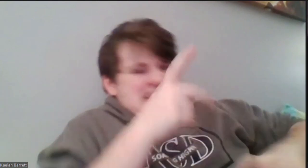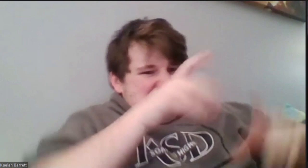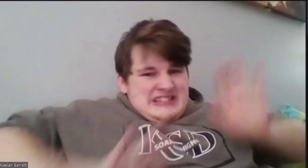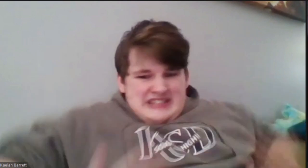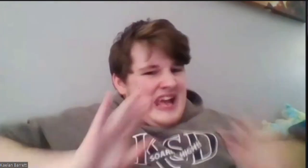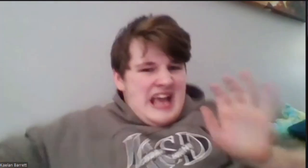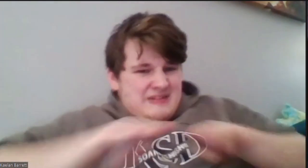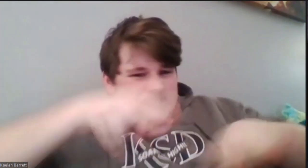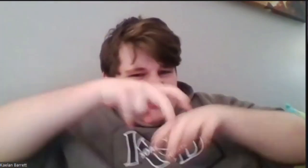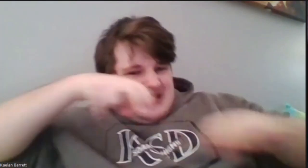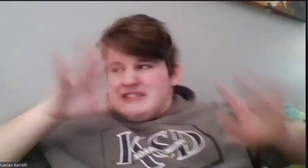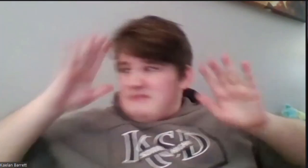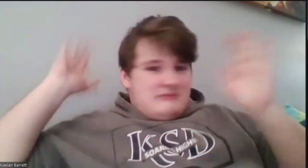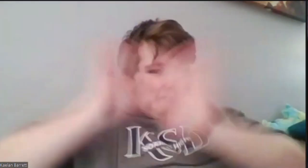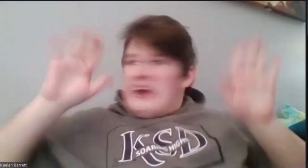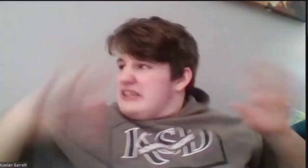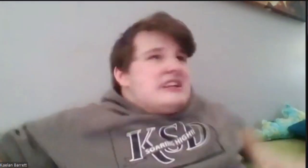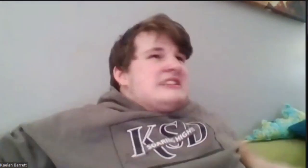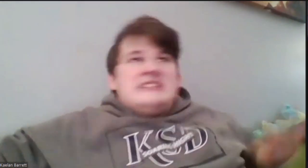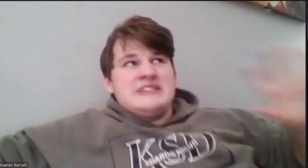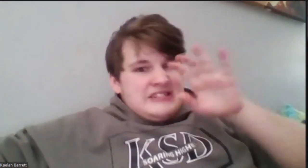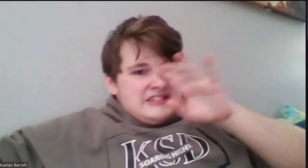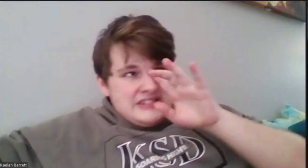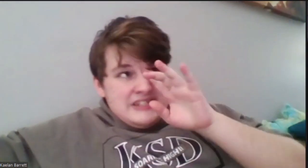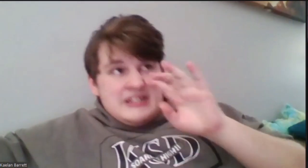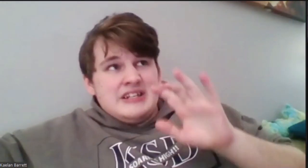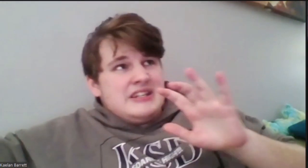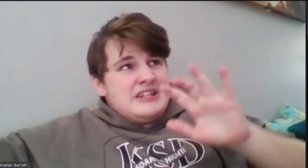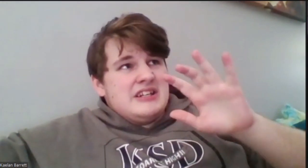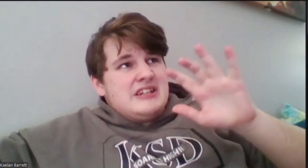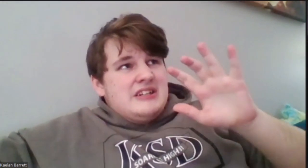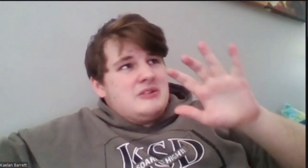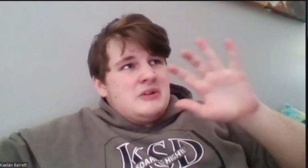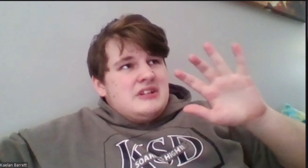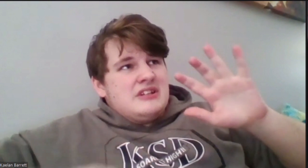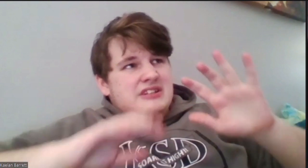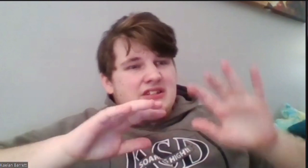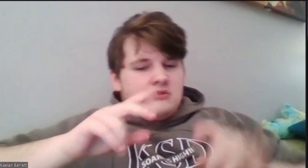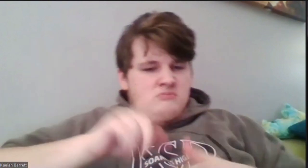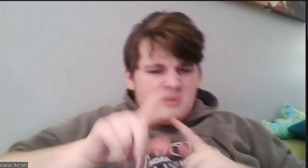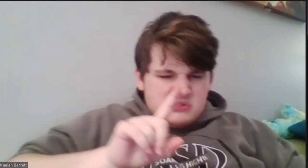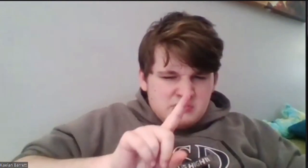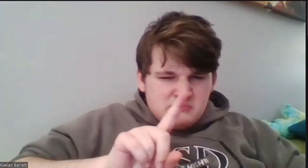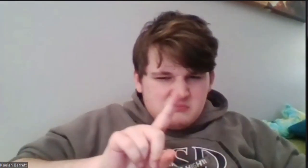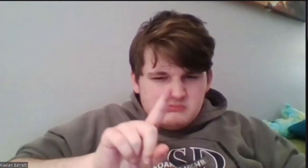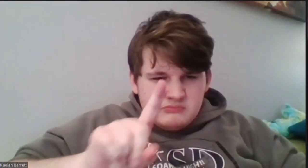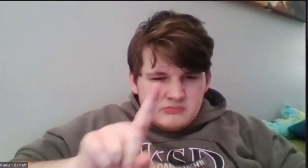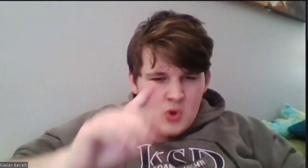sight of this person that's here. He's trying to get away, but he can't go anywhere. He's backed up against the wall. He's like, what do you want? And